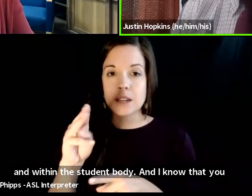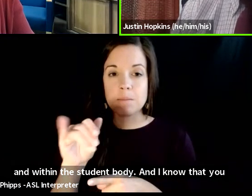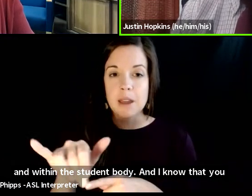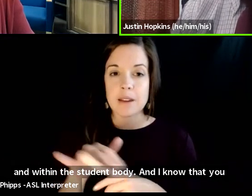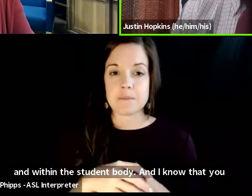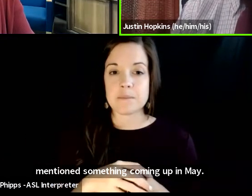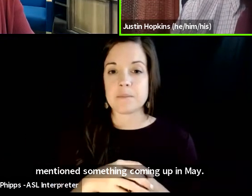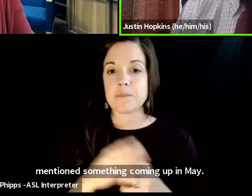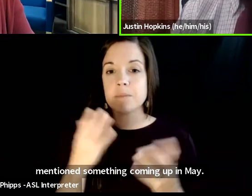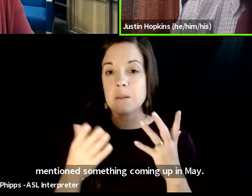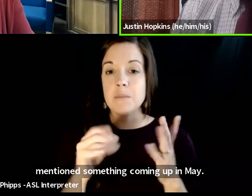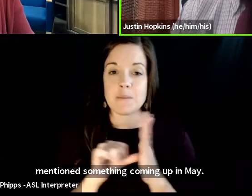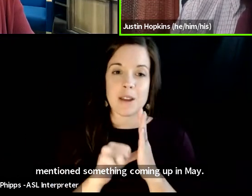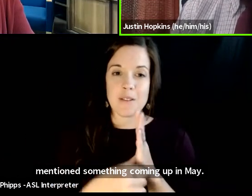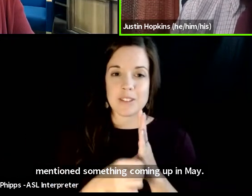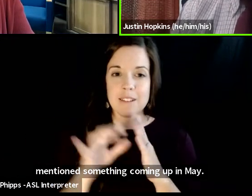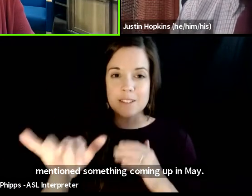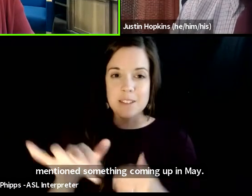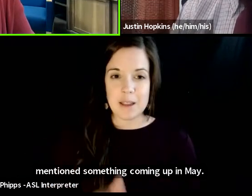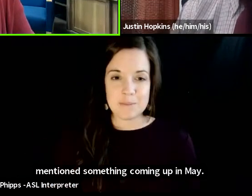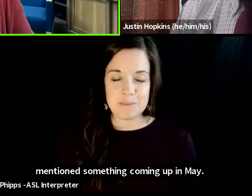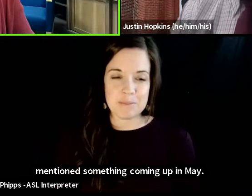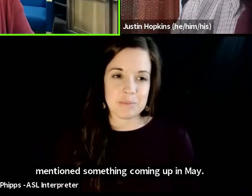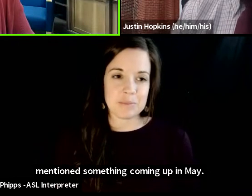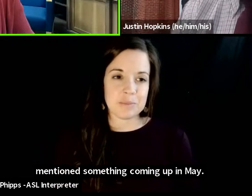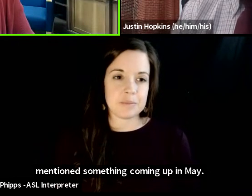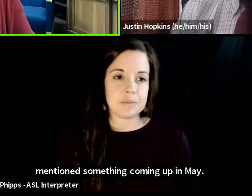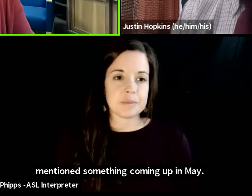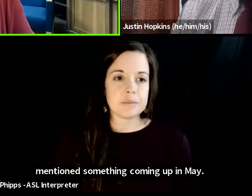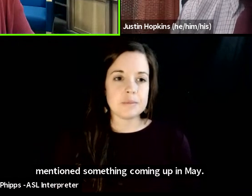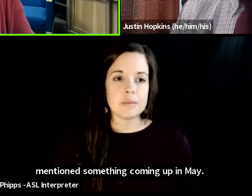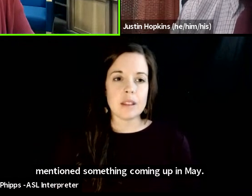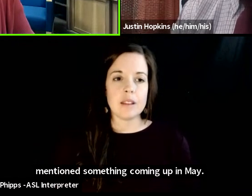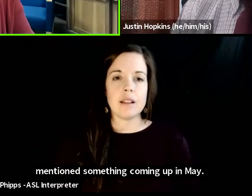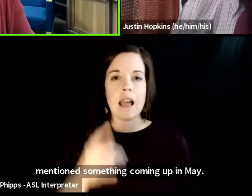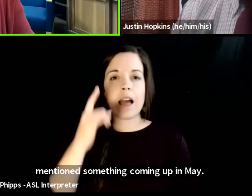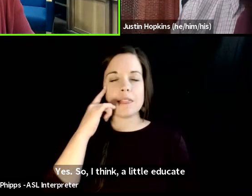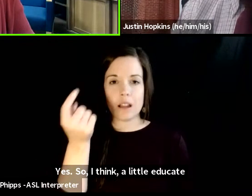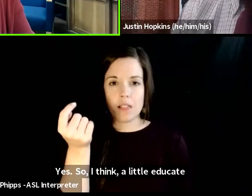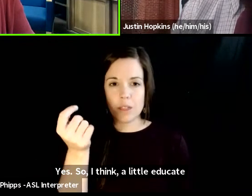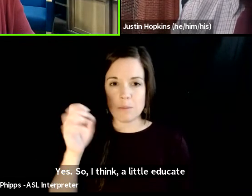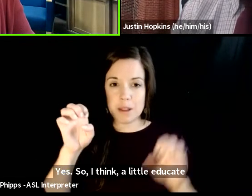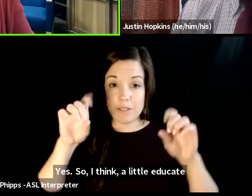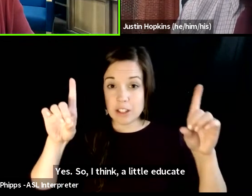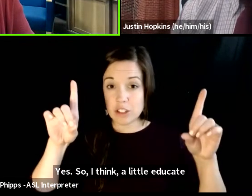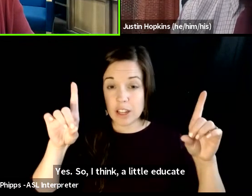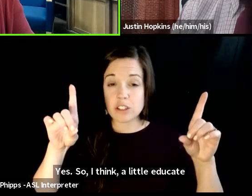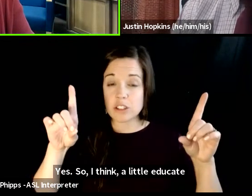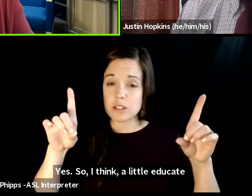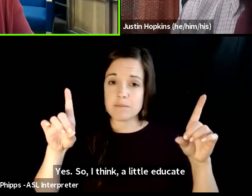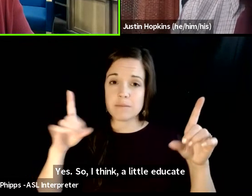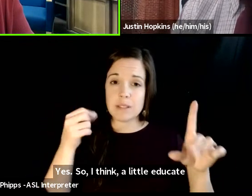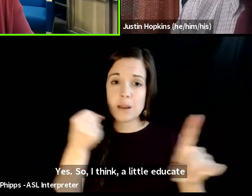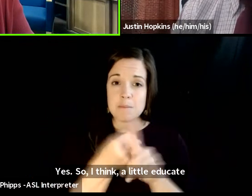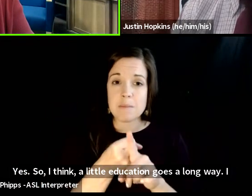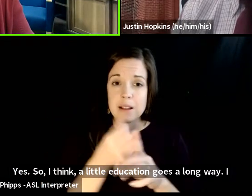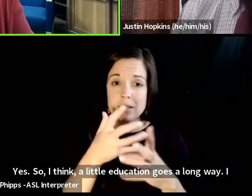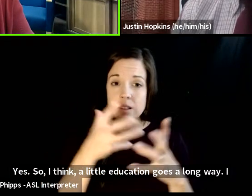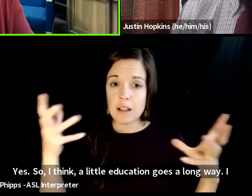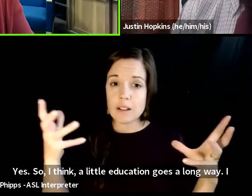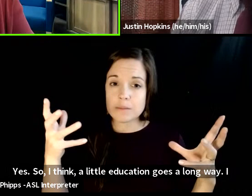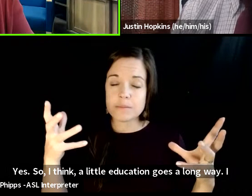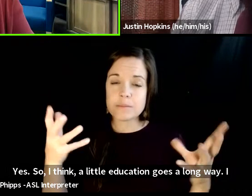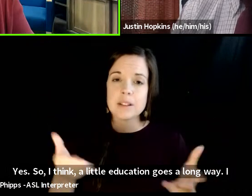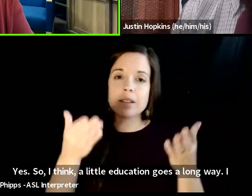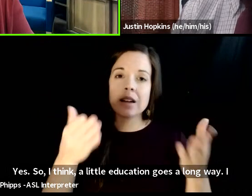possibly re-emphasizing that. Yes, so I think a little education goes a long way. I think giving the